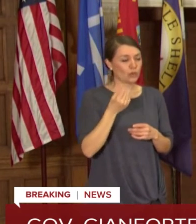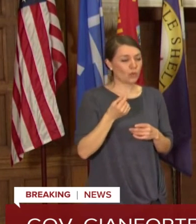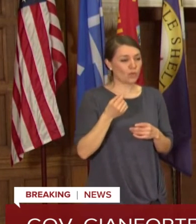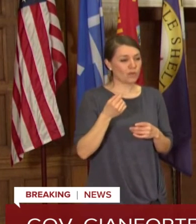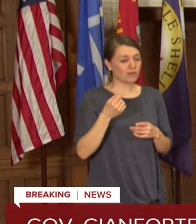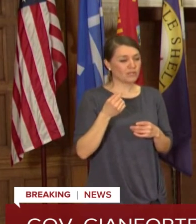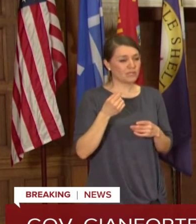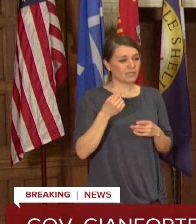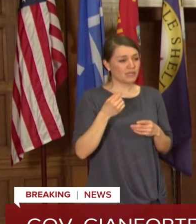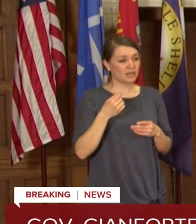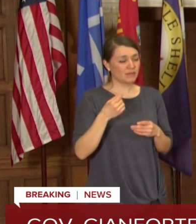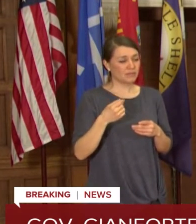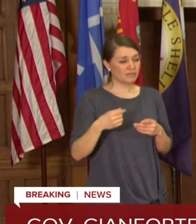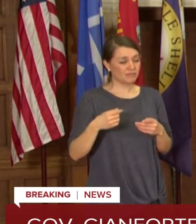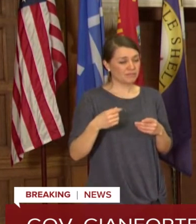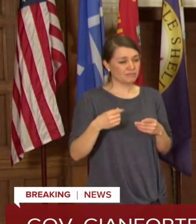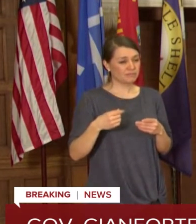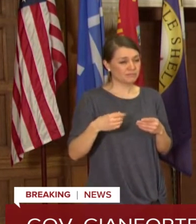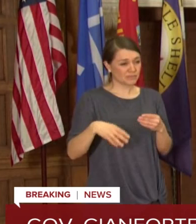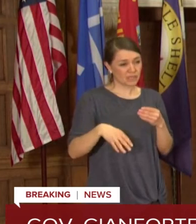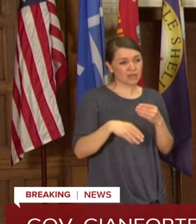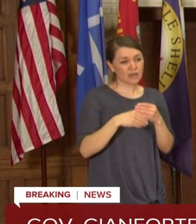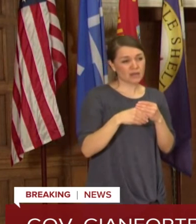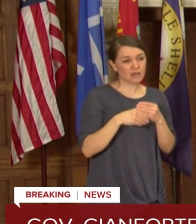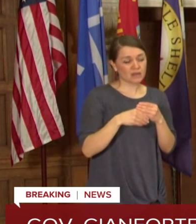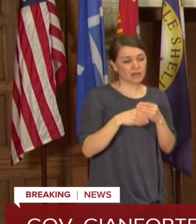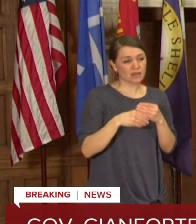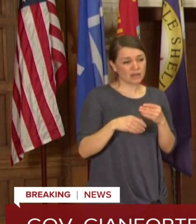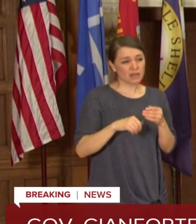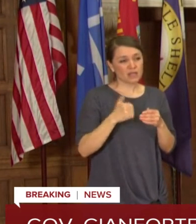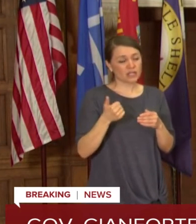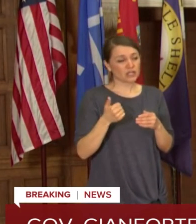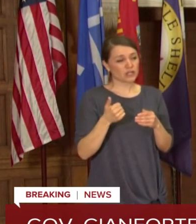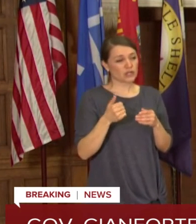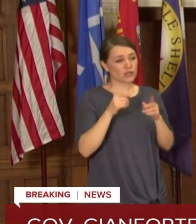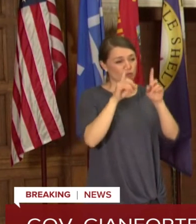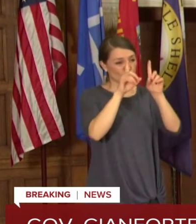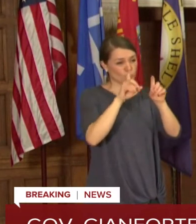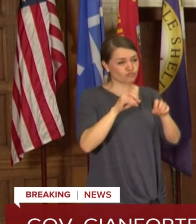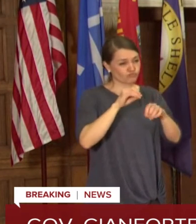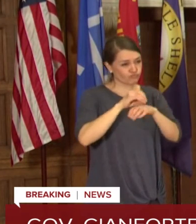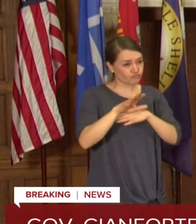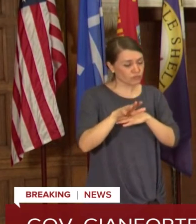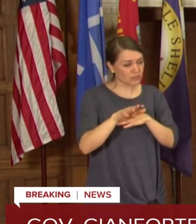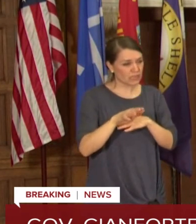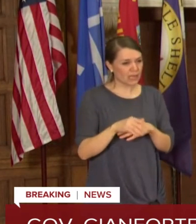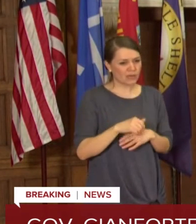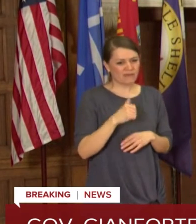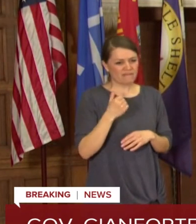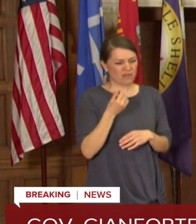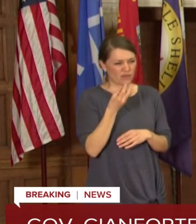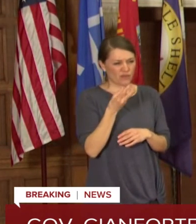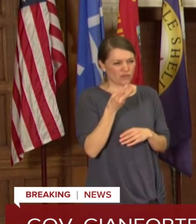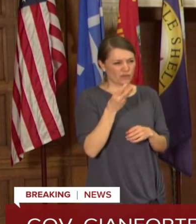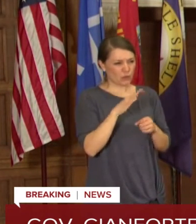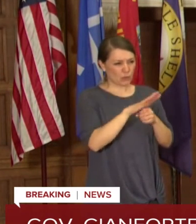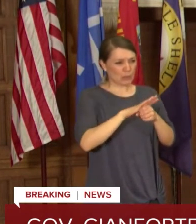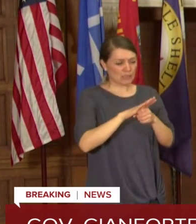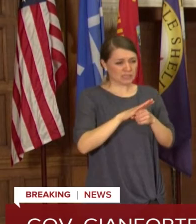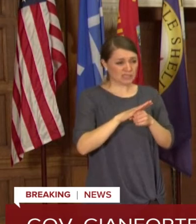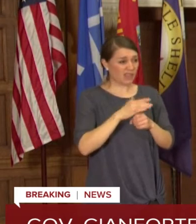counties next week and see where they are. We have had some counties that said, hey, we're good on vaccine supply this